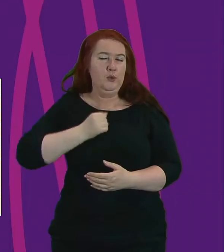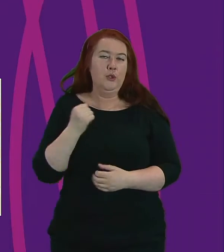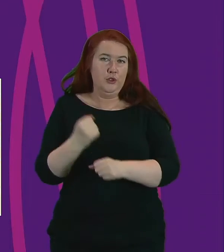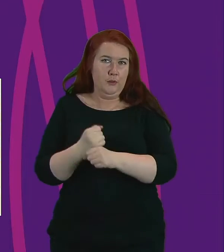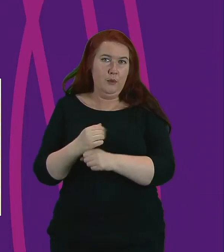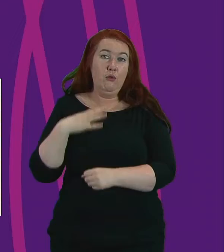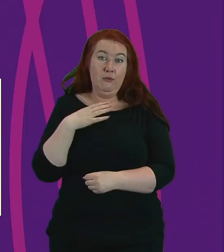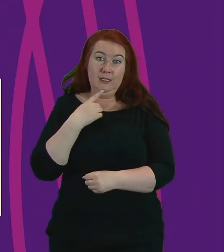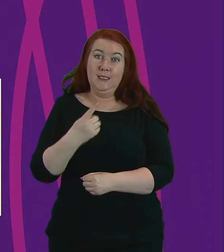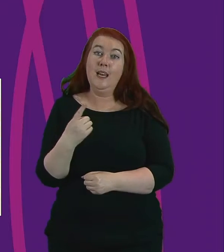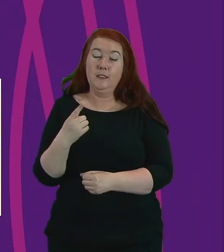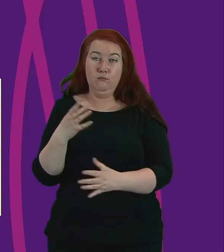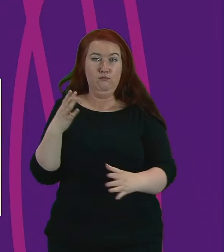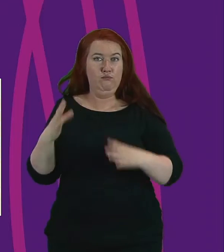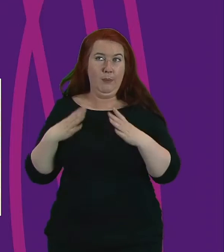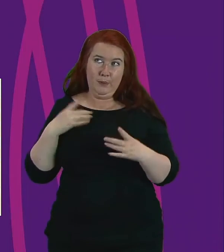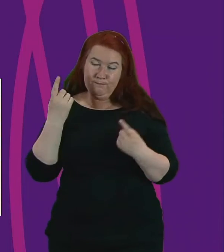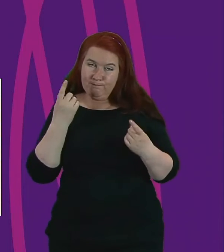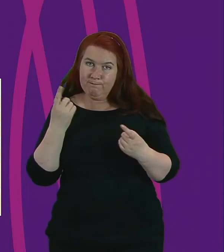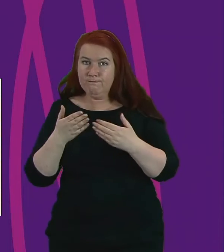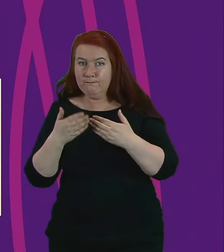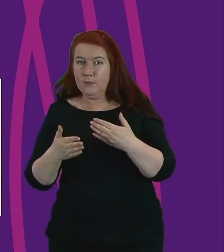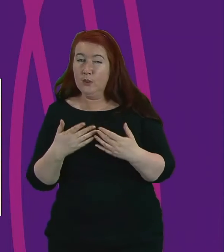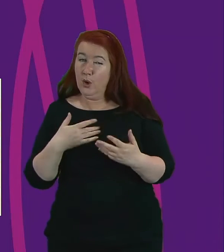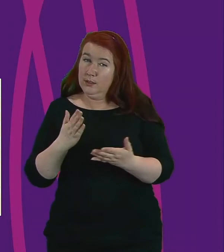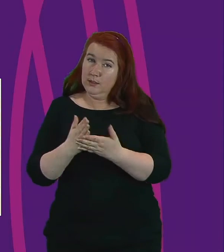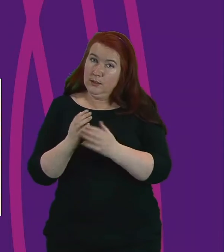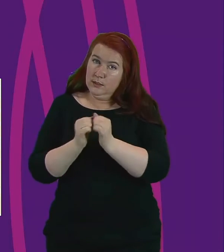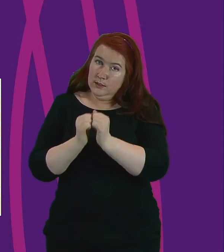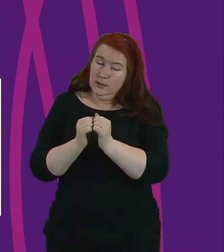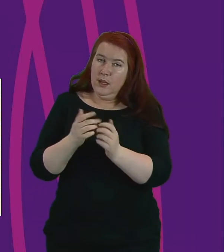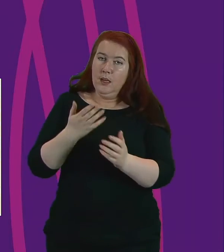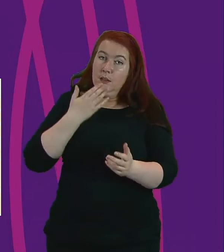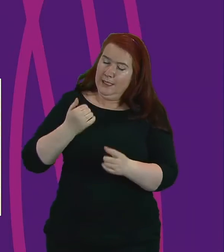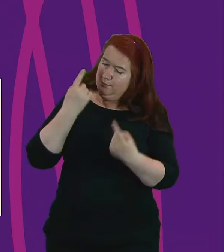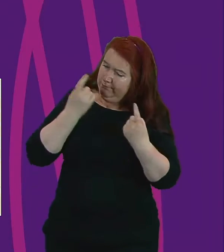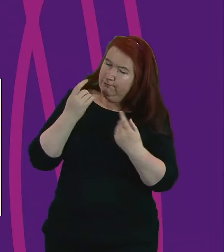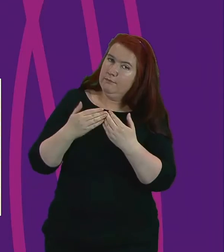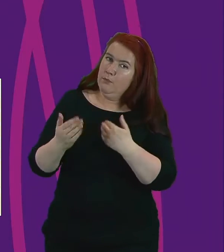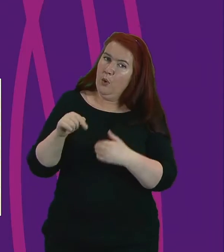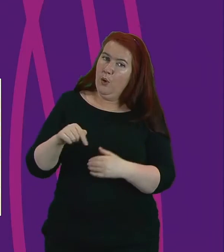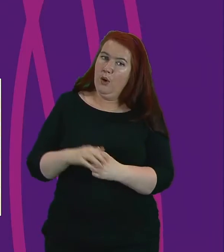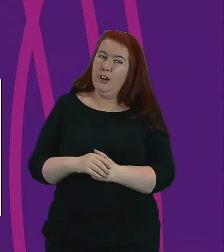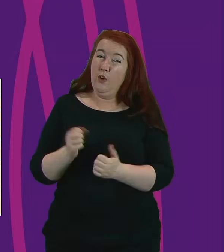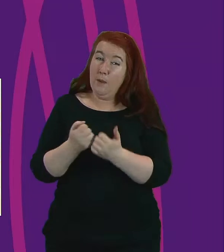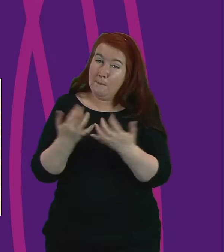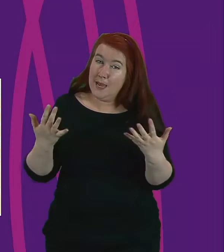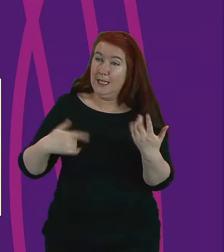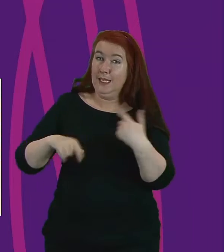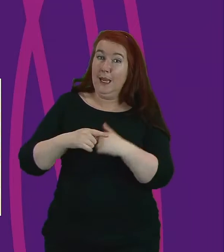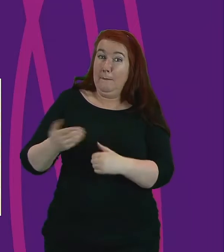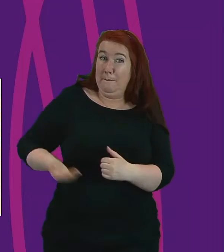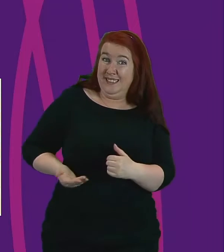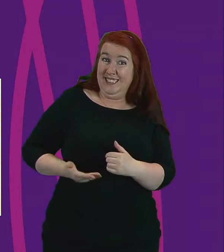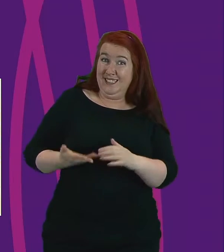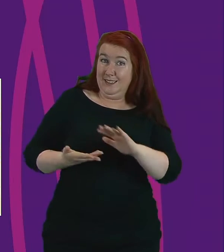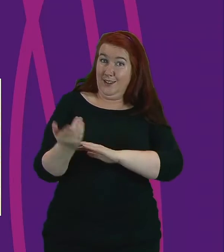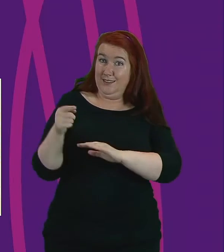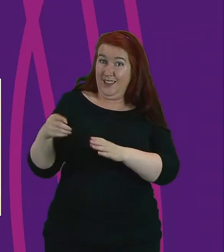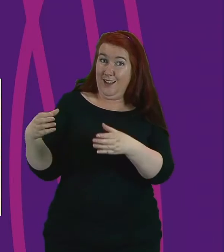be prepared to consider this further, and I would strongly urge them to do just that. Because for many businesses in this category, it is the lack